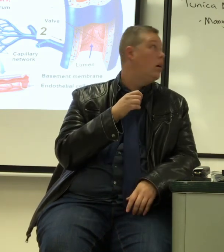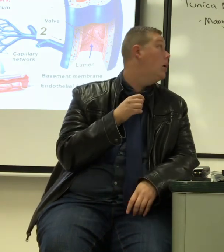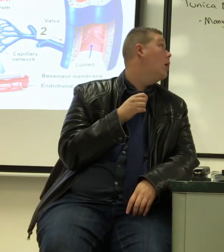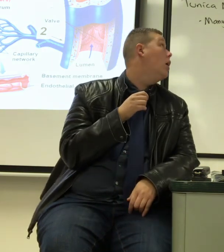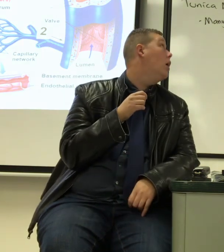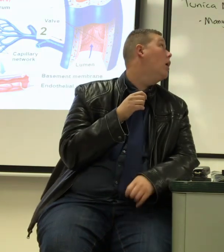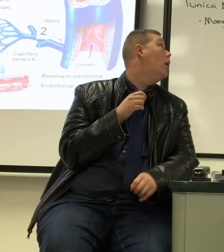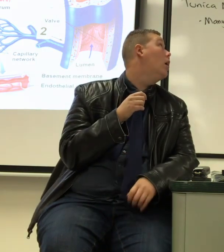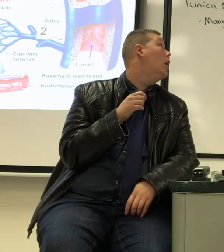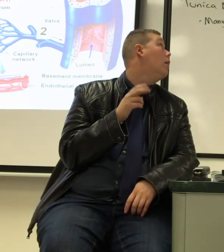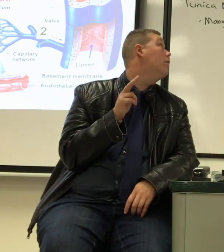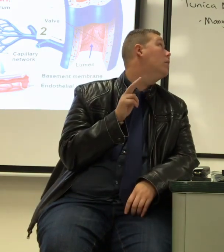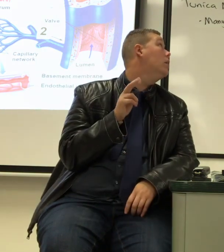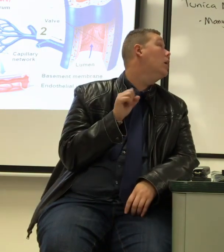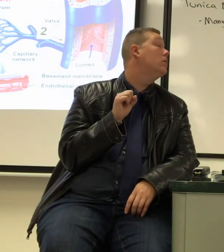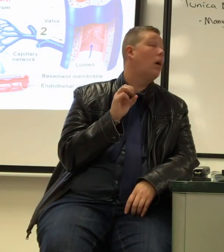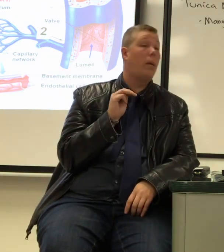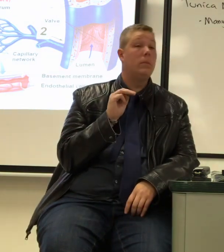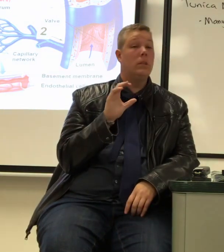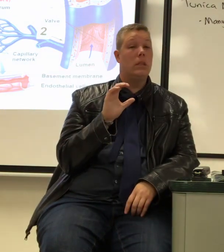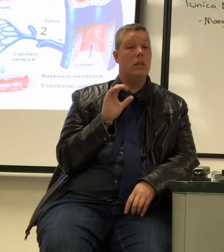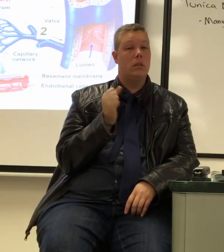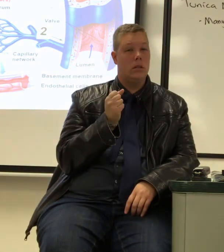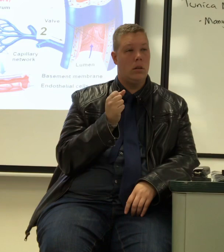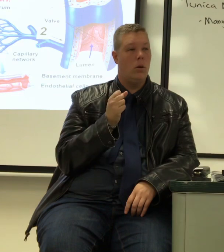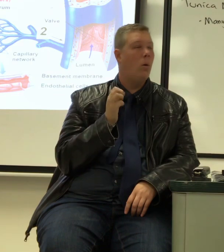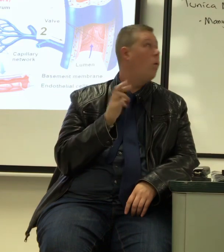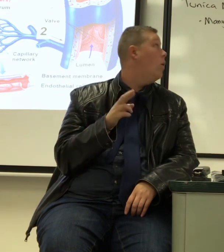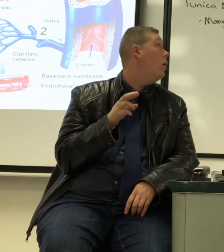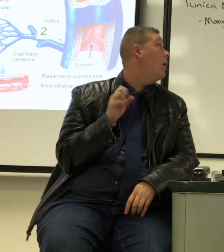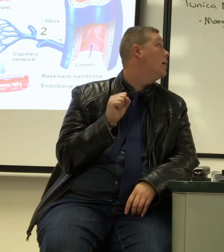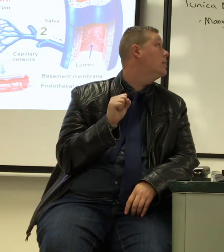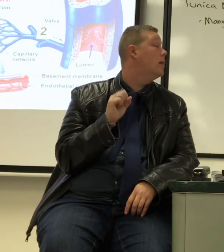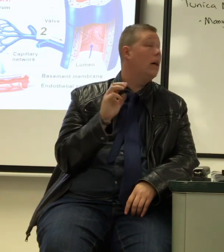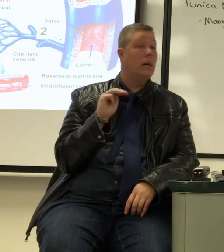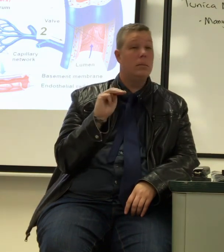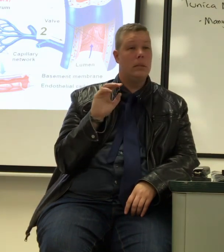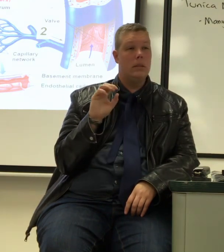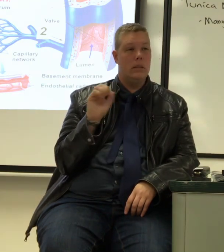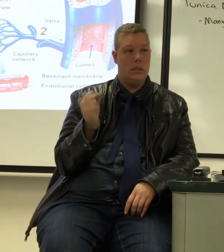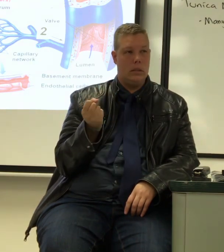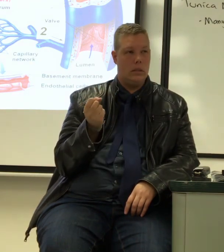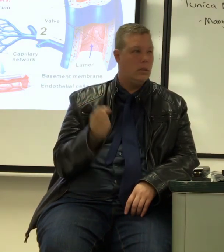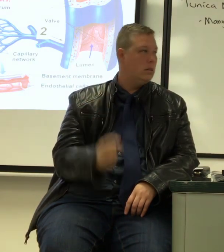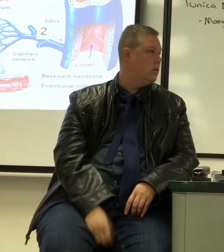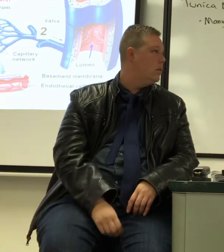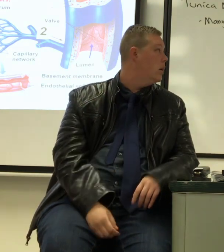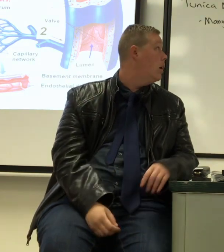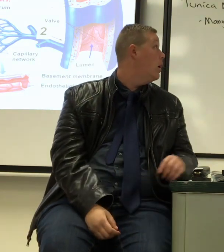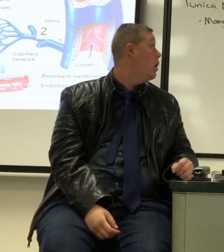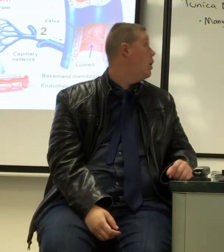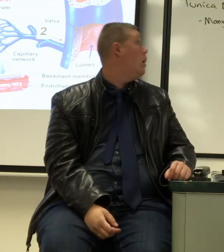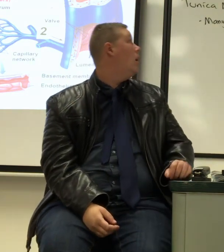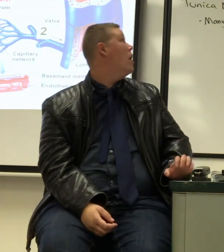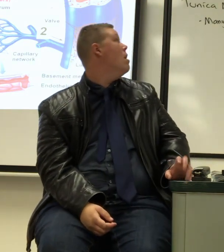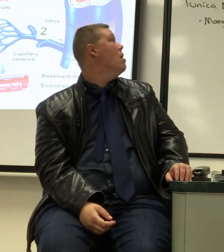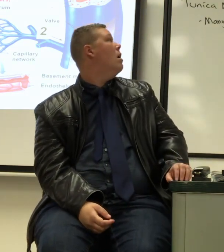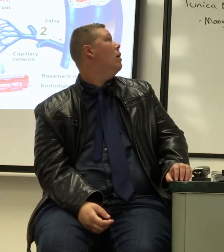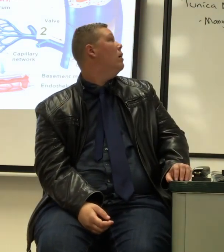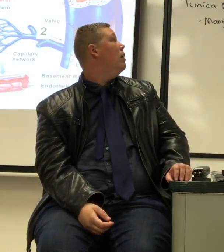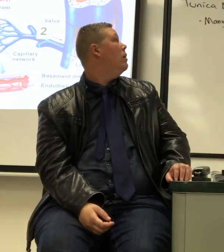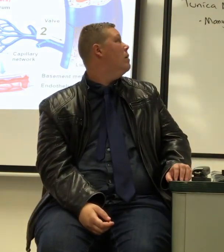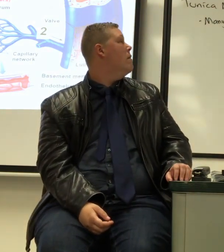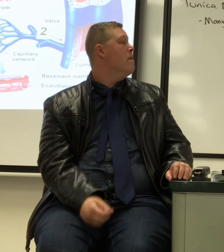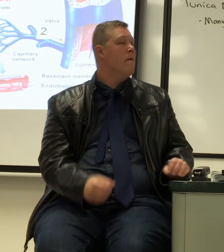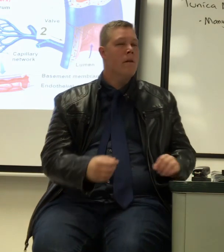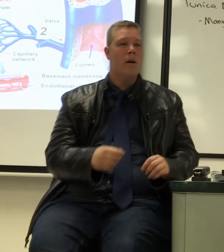VSMCs or SMCs. So if I ever use those abbreviations, you know where I'm coming from. Now these are spindle-shaped